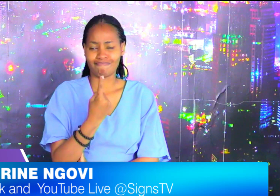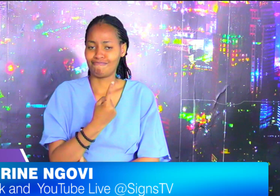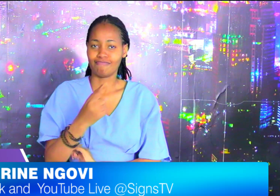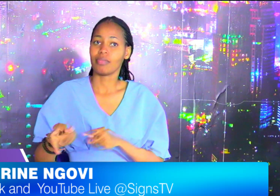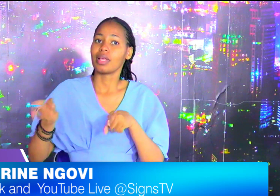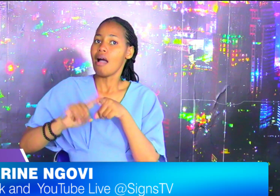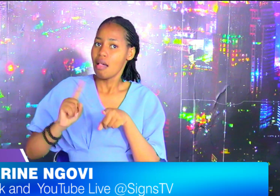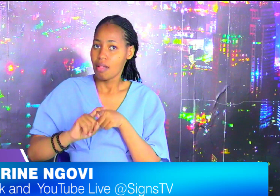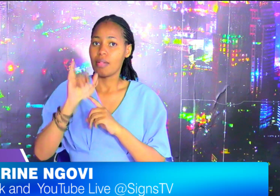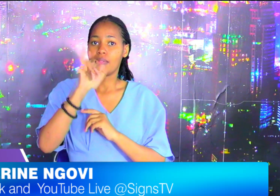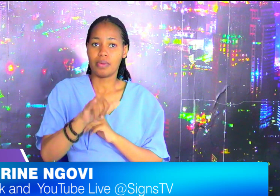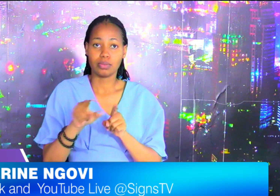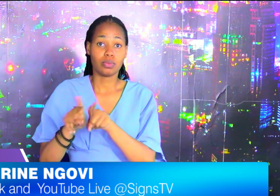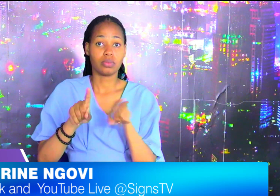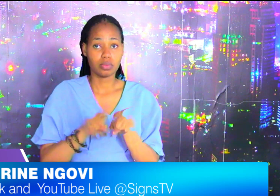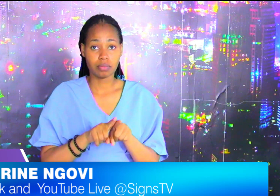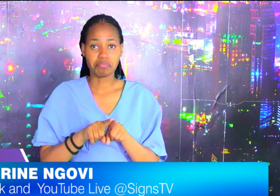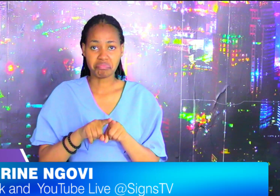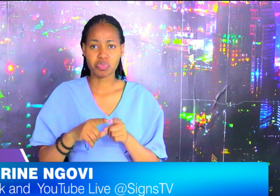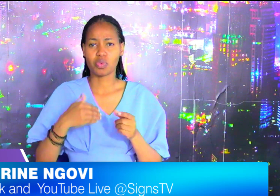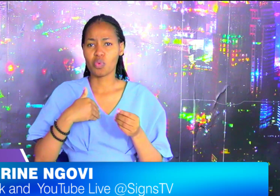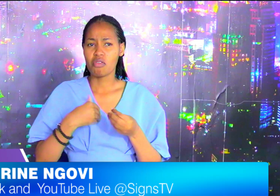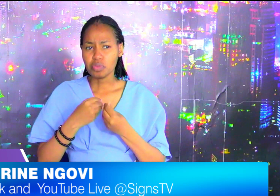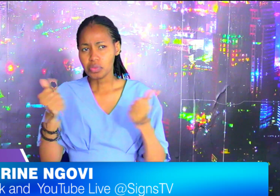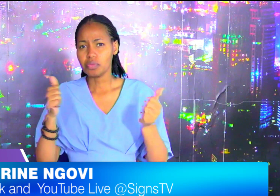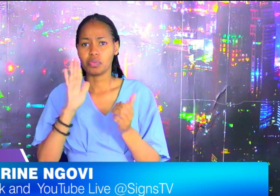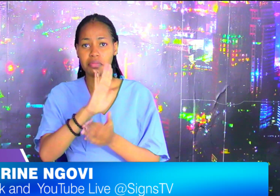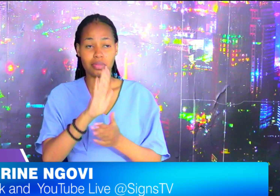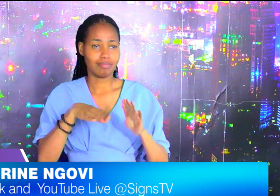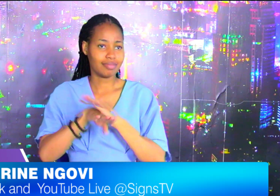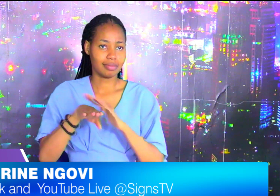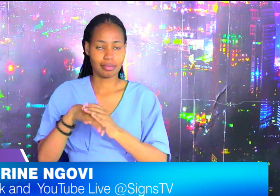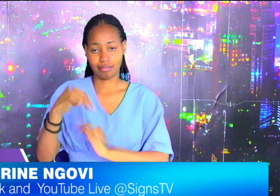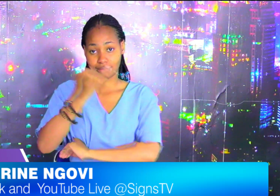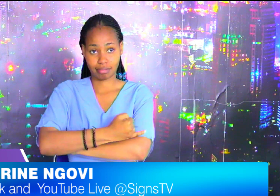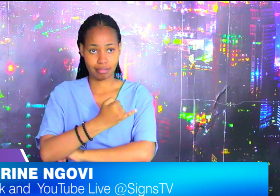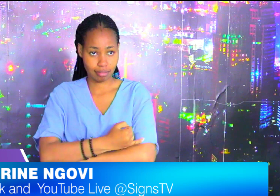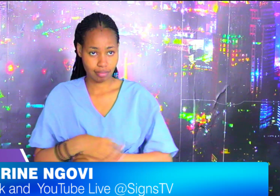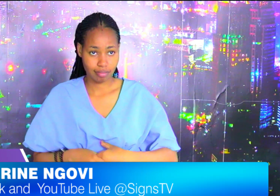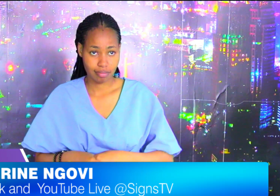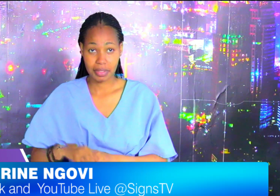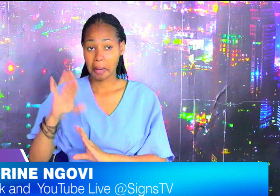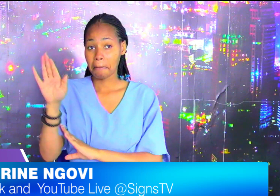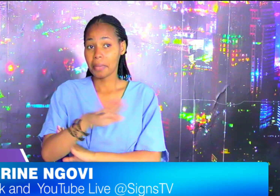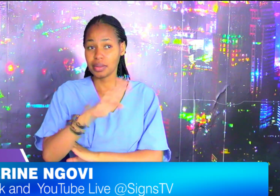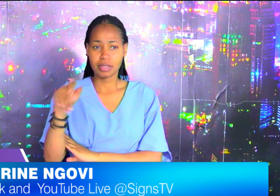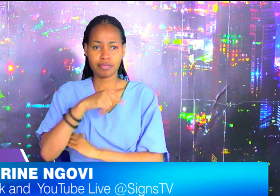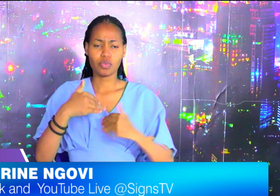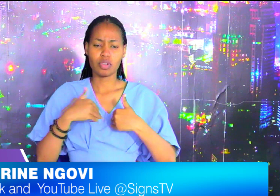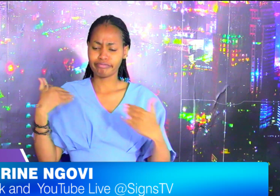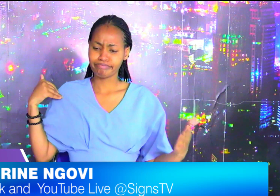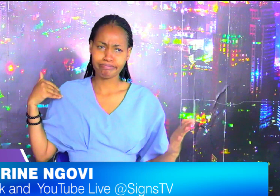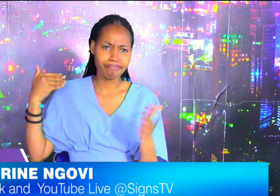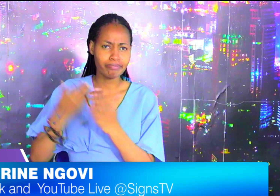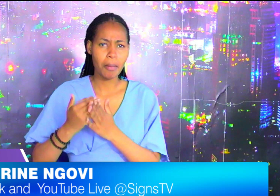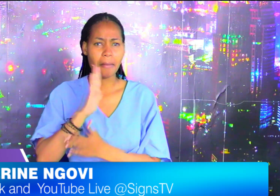matter a gender issue alone, adding that it was also an insult to the entire institution.